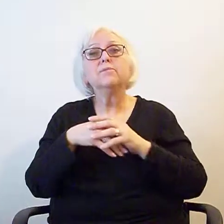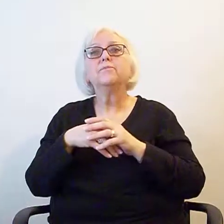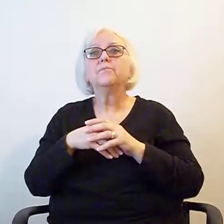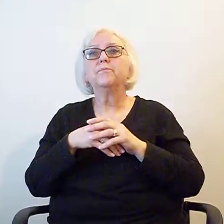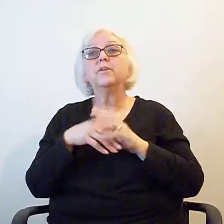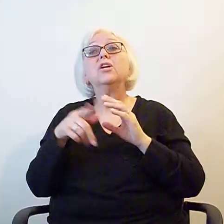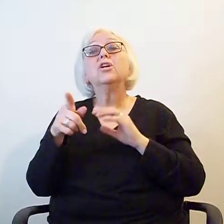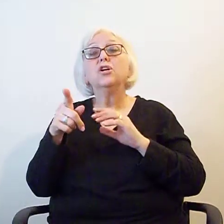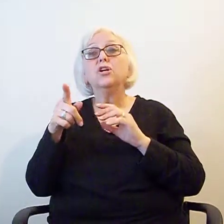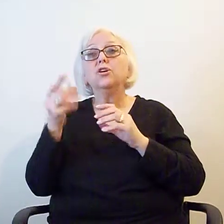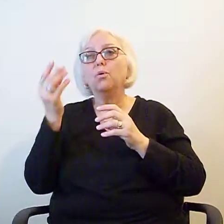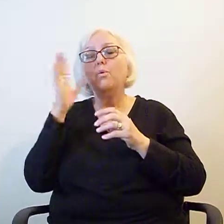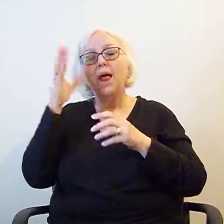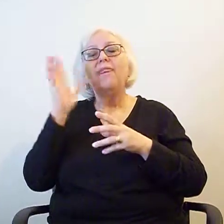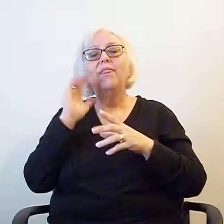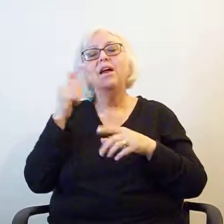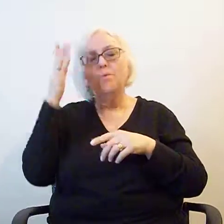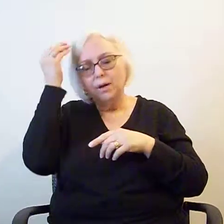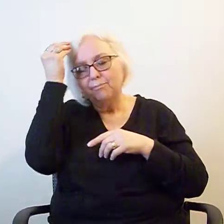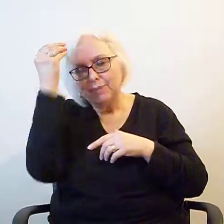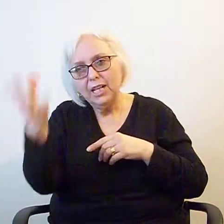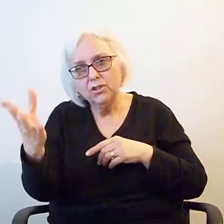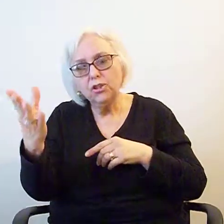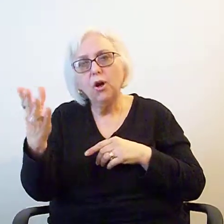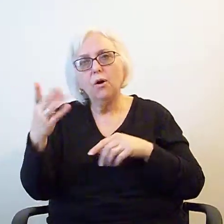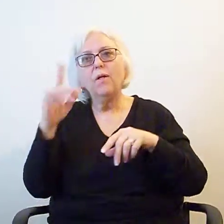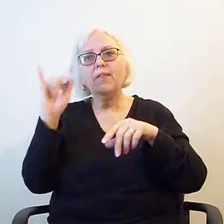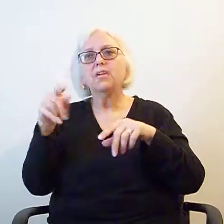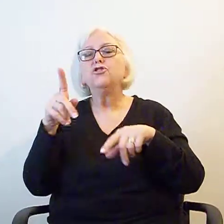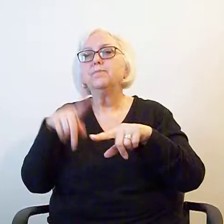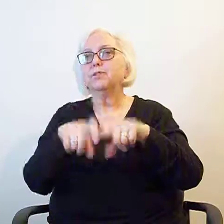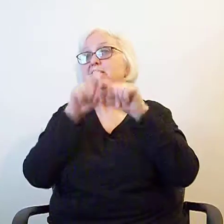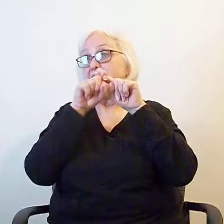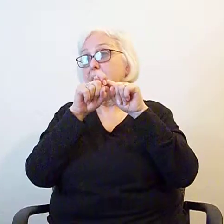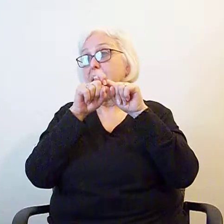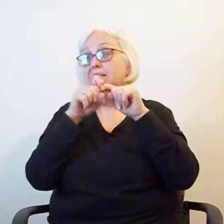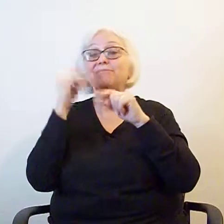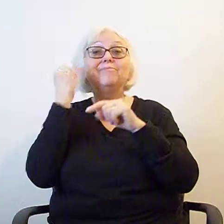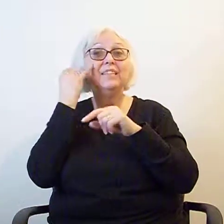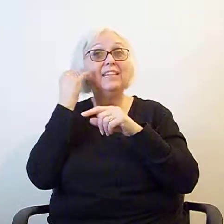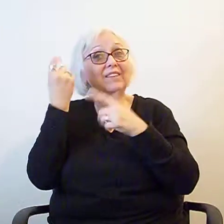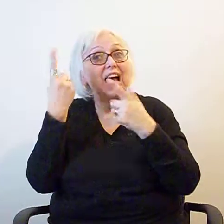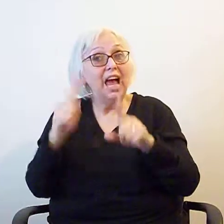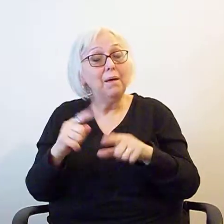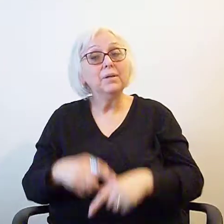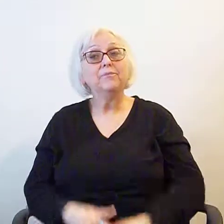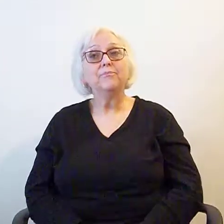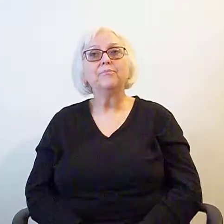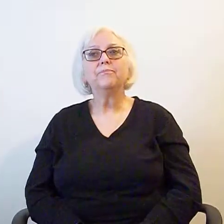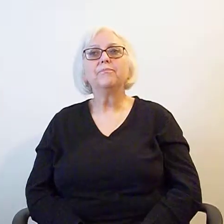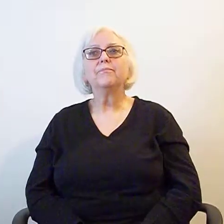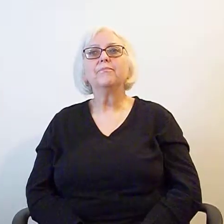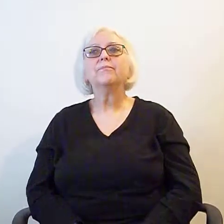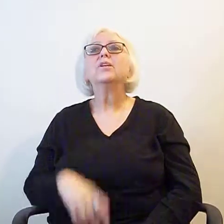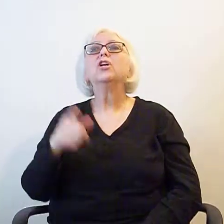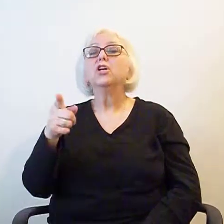You will be notified that you are suspended if that happens. You will be removed from